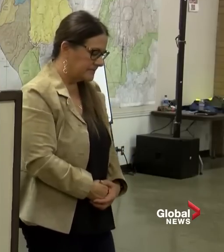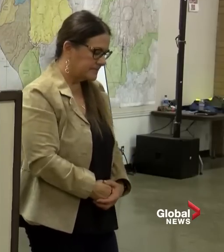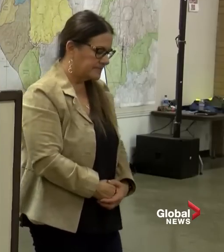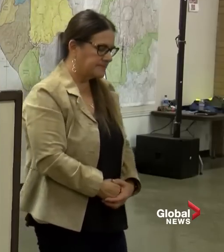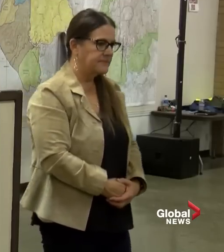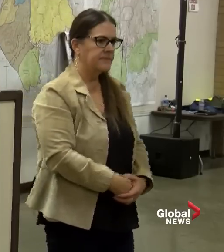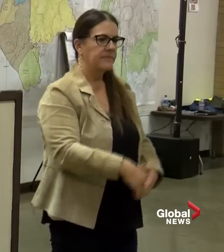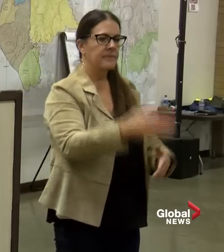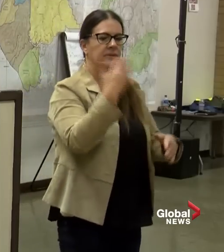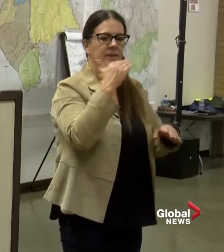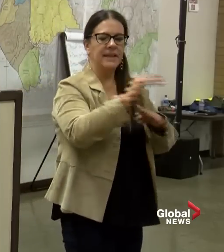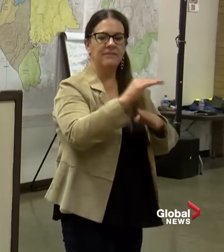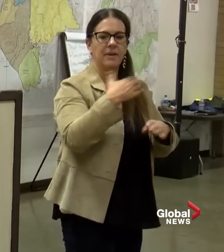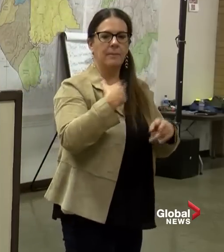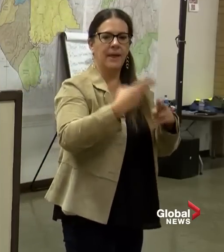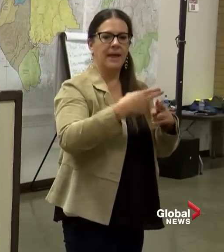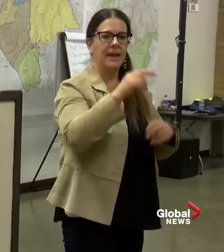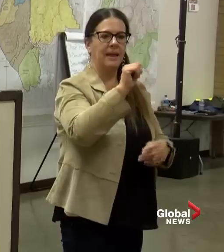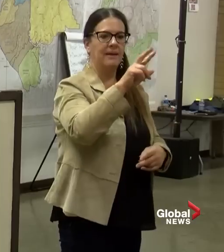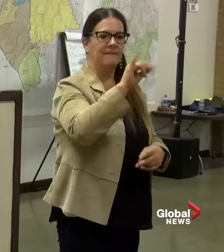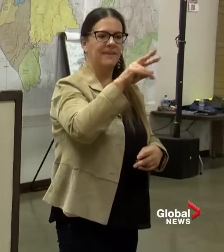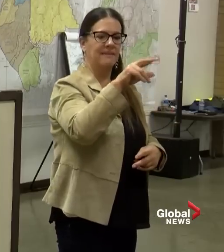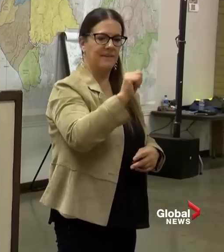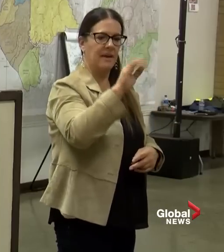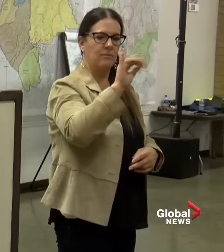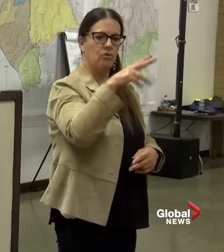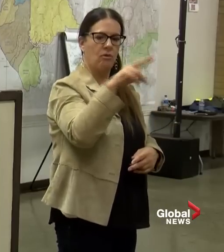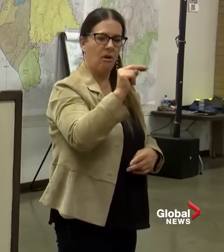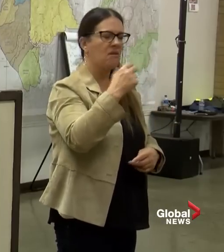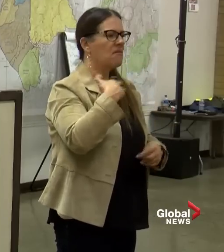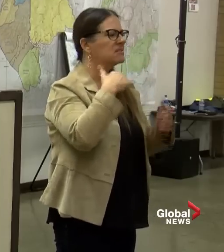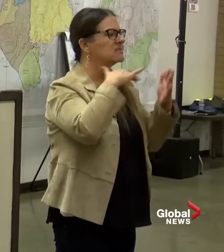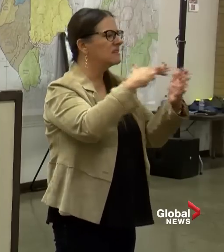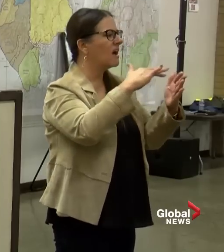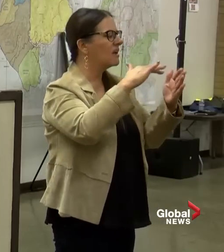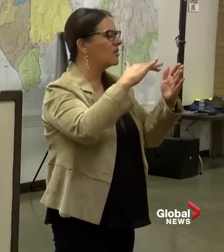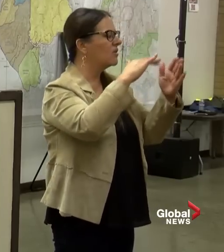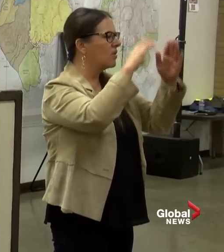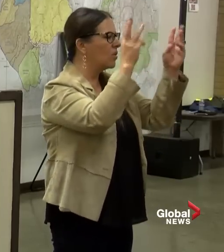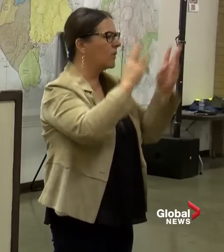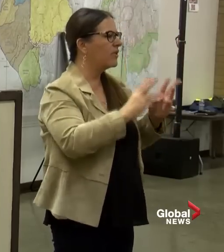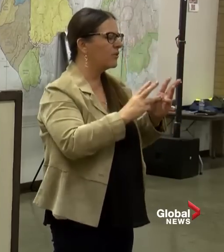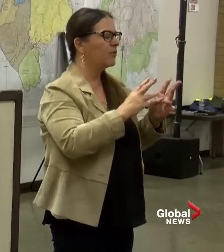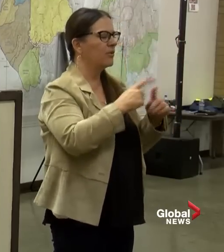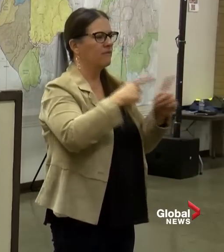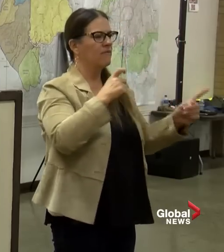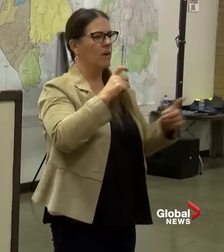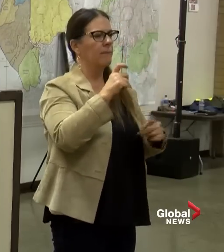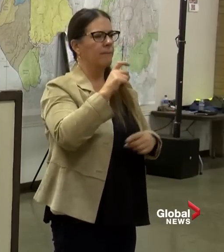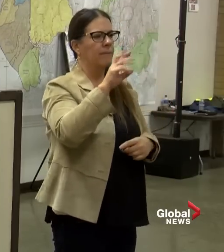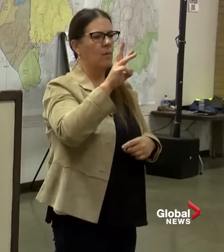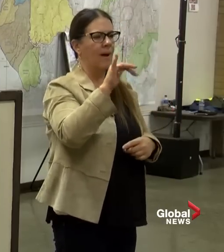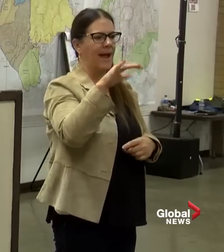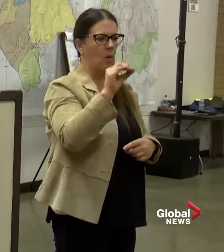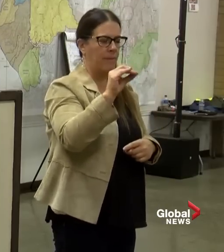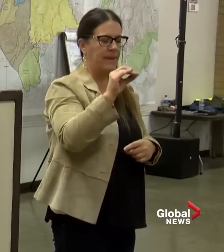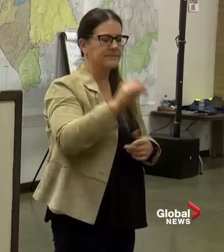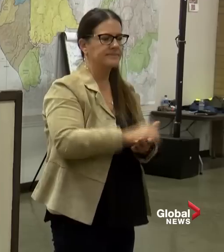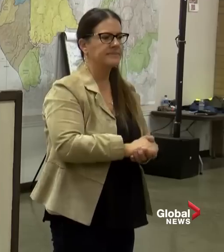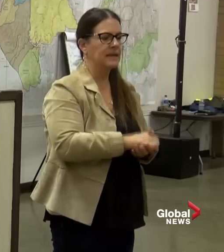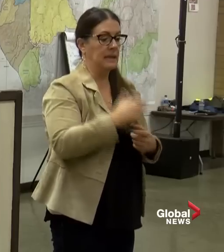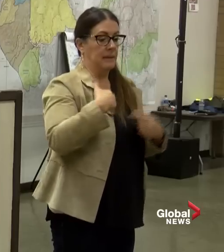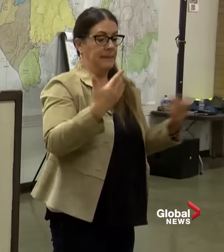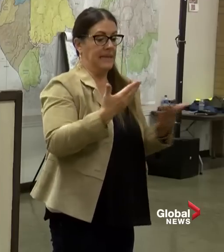Good evening. My name is Aviva Braun. I'm a meteorologist with the National Weather Service based out of Cheyenne, Wyoming. I'm